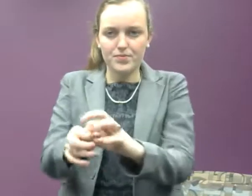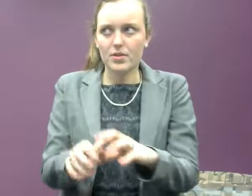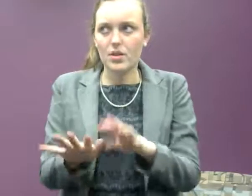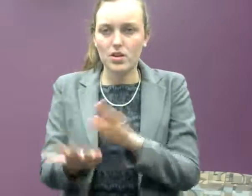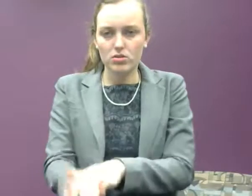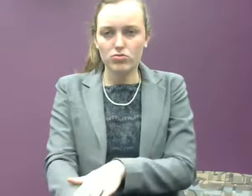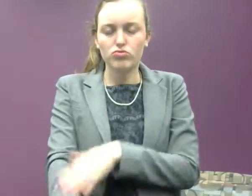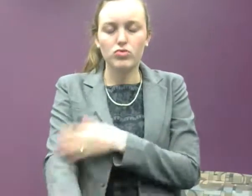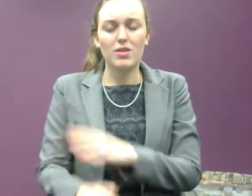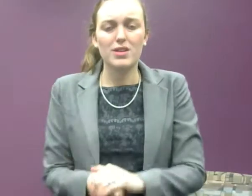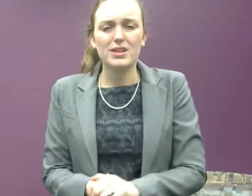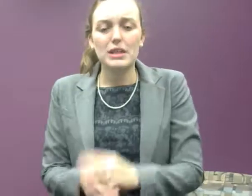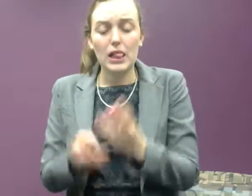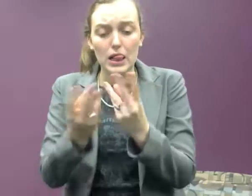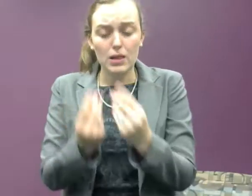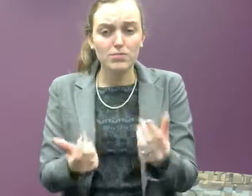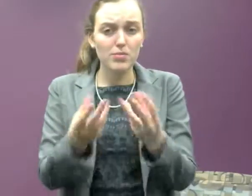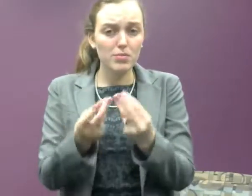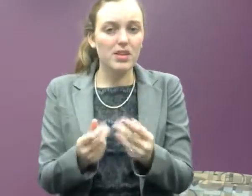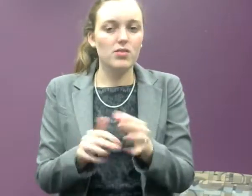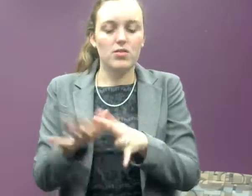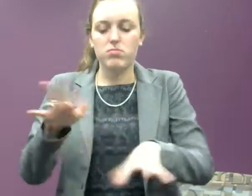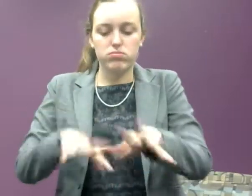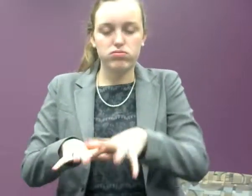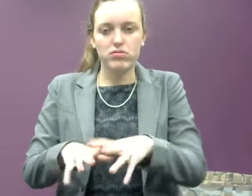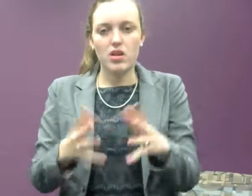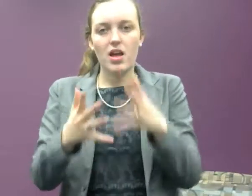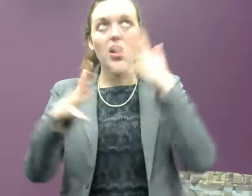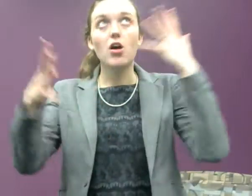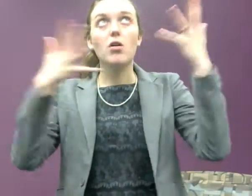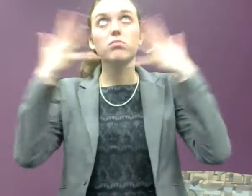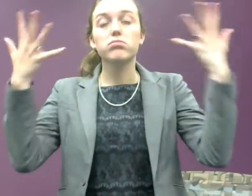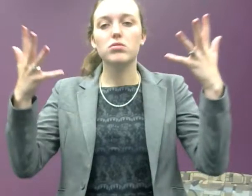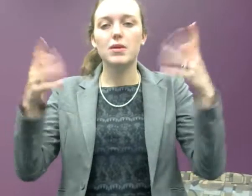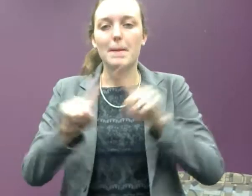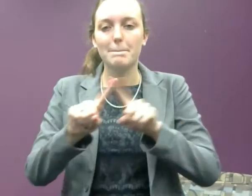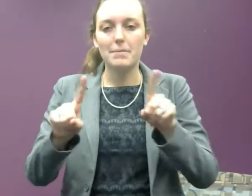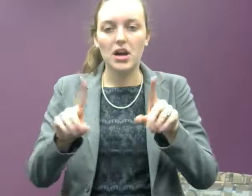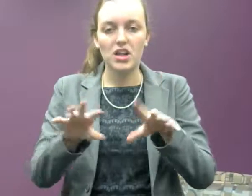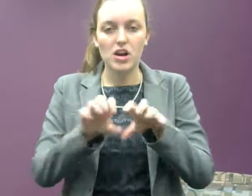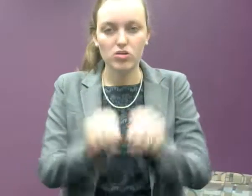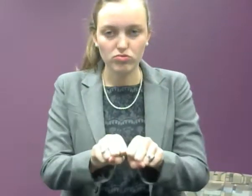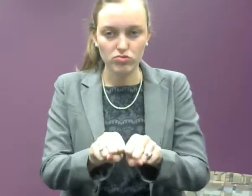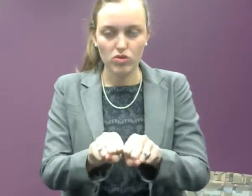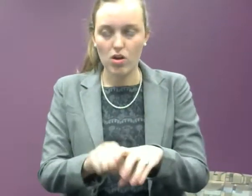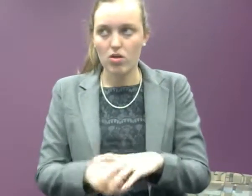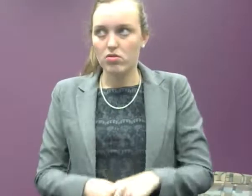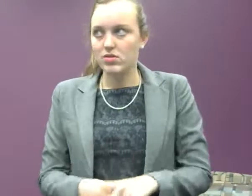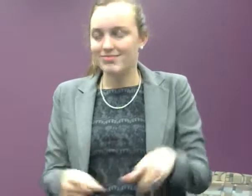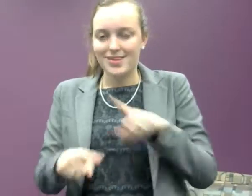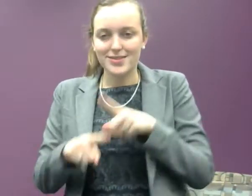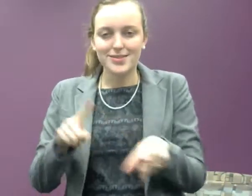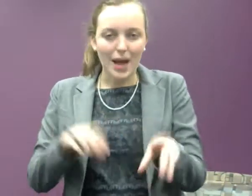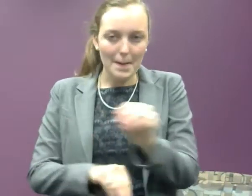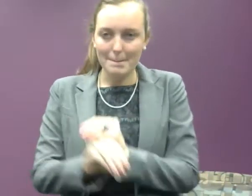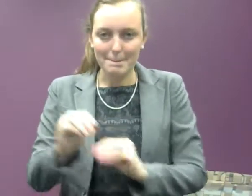over each other. When they're steam, they're flying all over the place. But when they're a solid, they quit tumbling and now they're just jiggling.